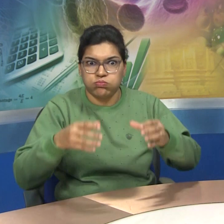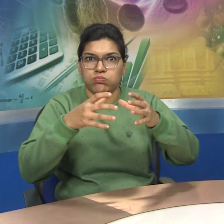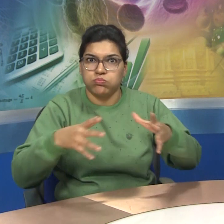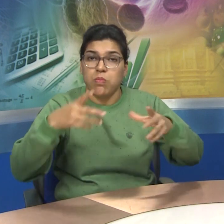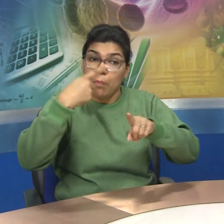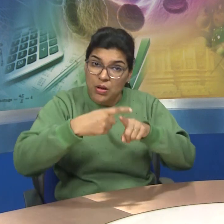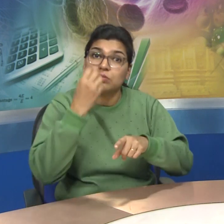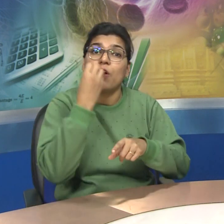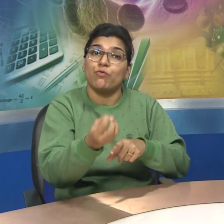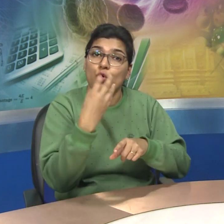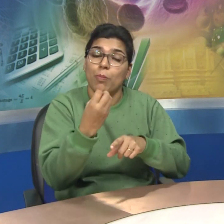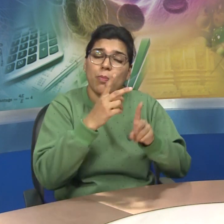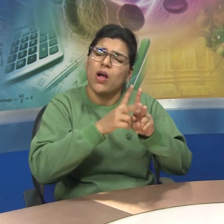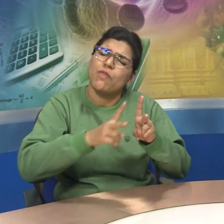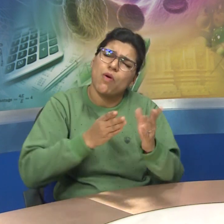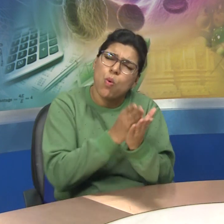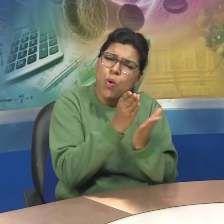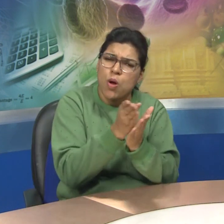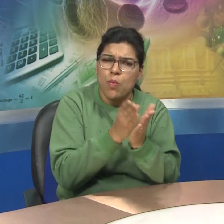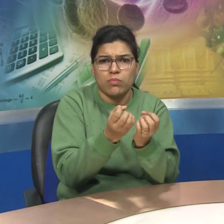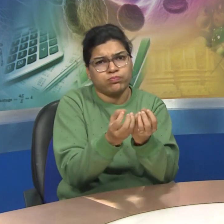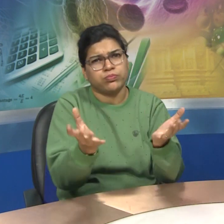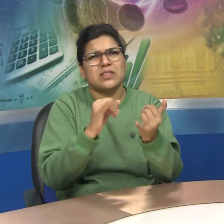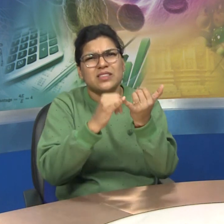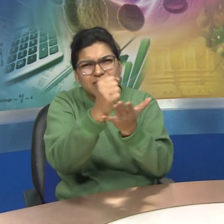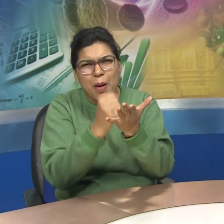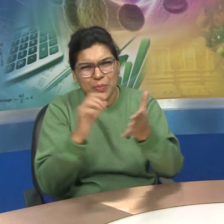development of printed books and other sources.